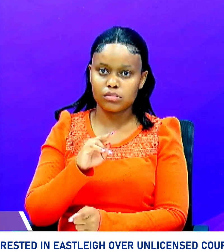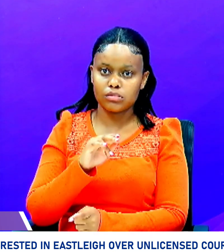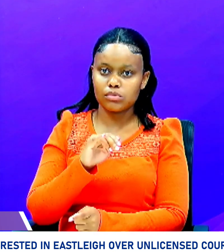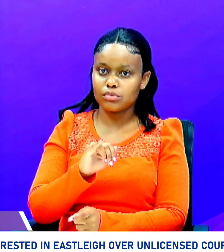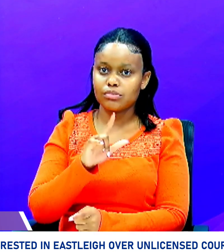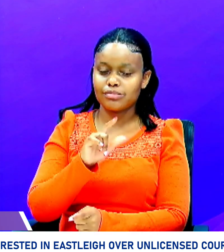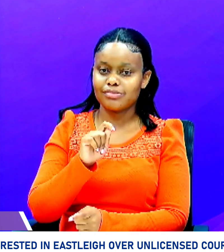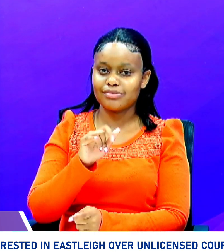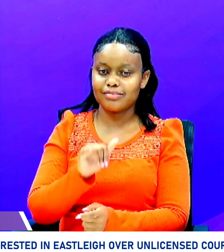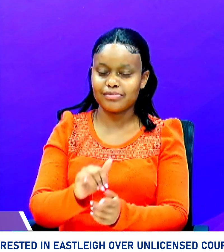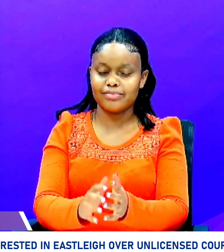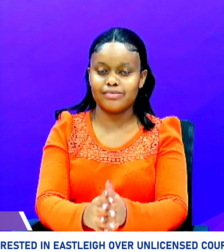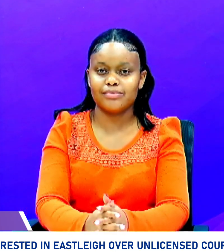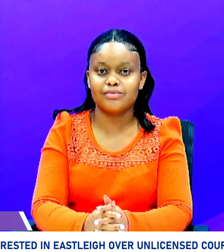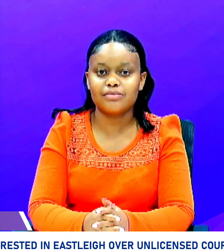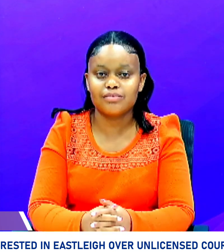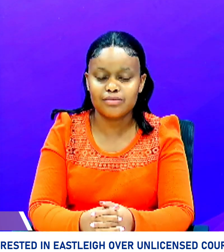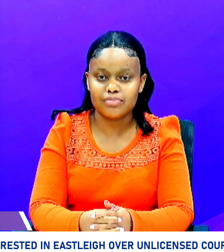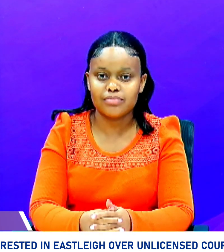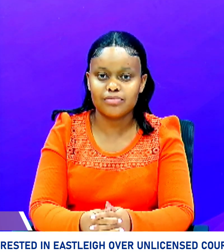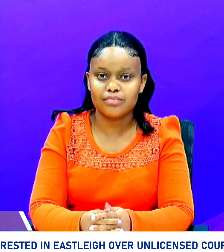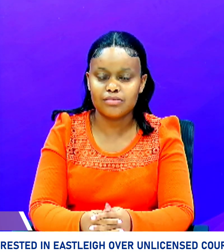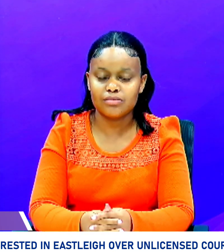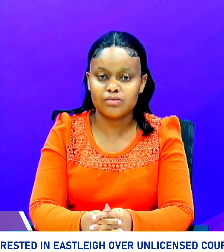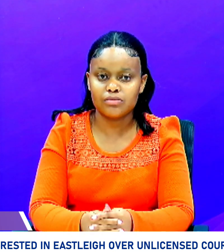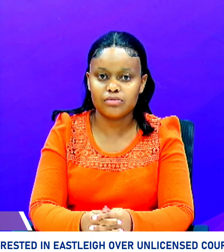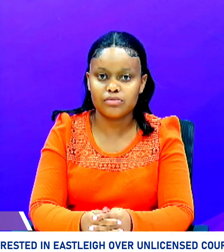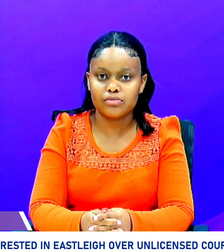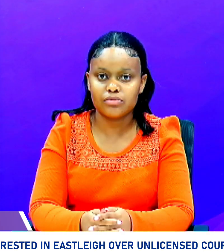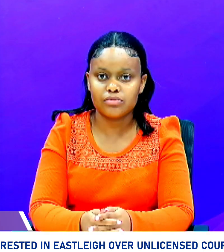to ensure safety and accountability.